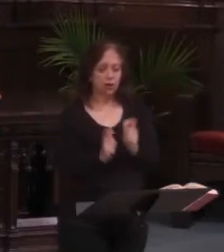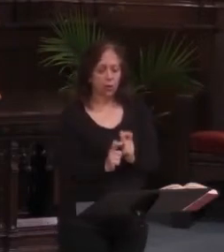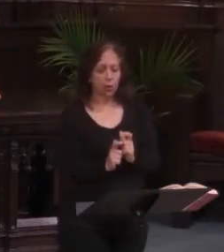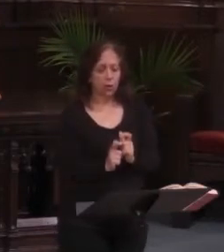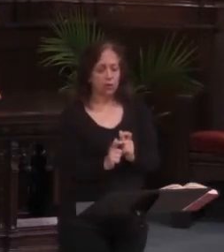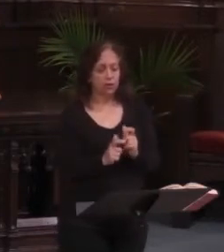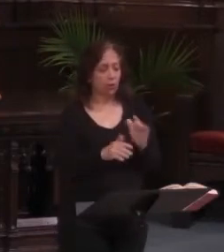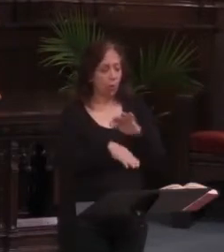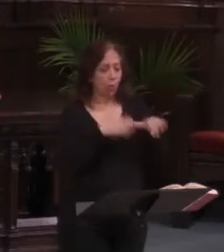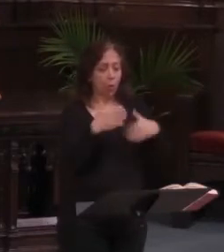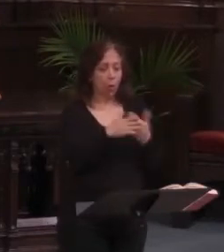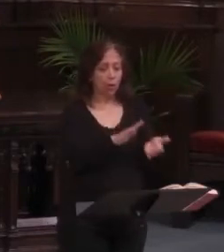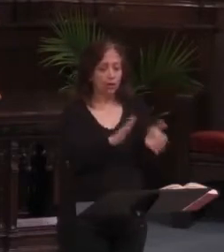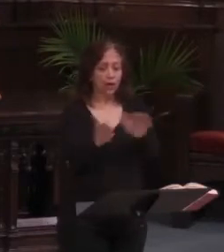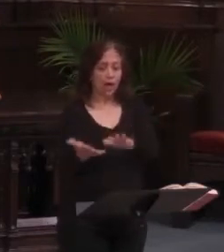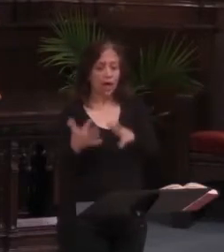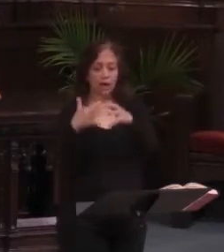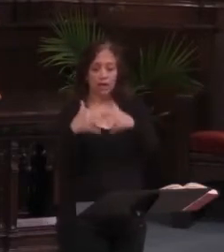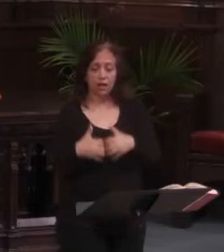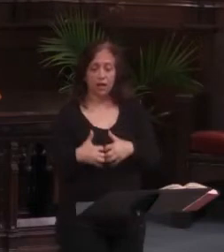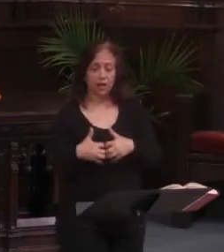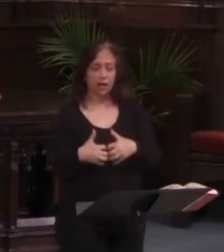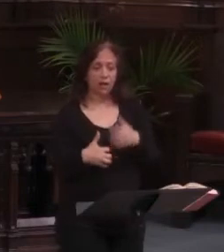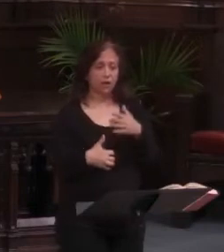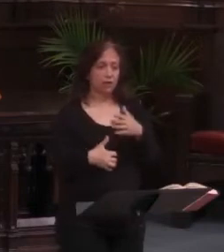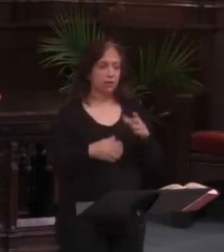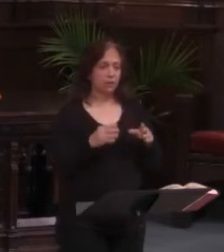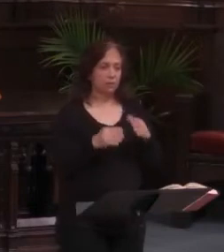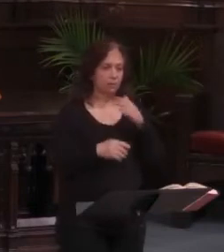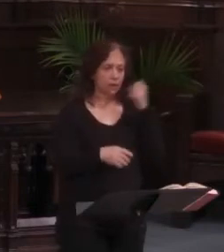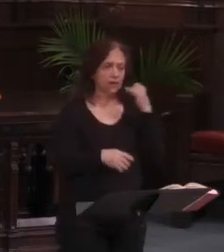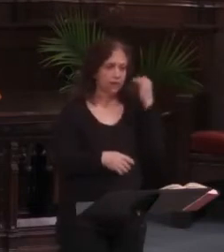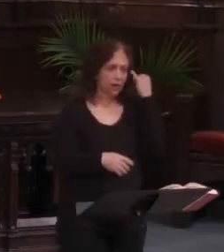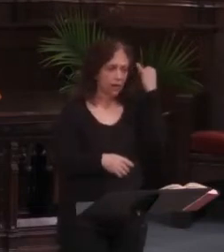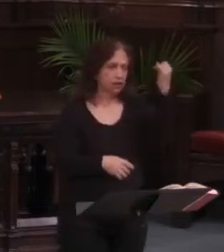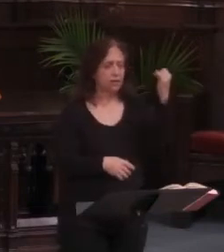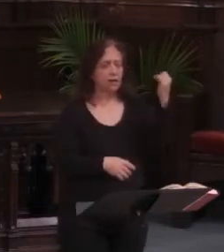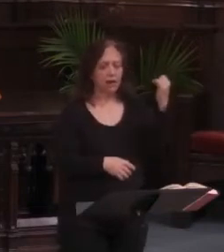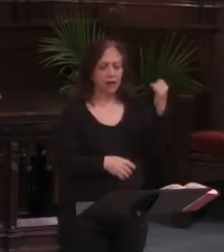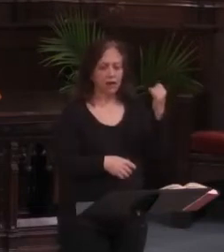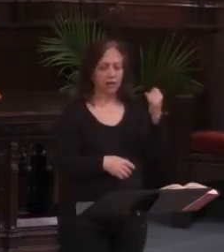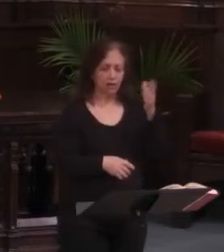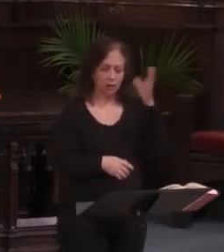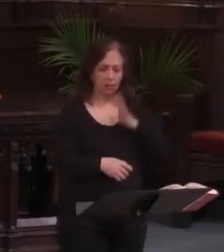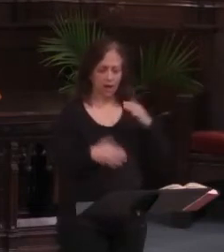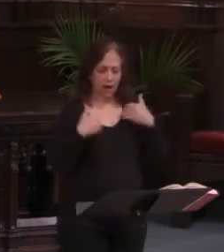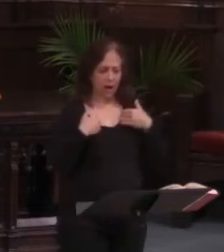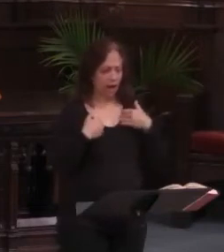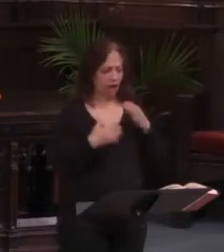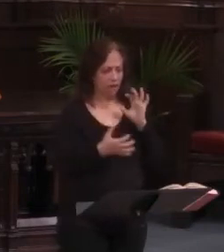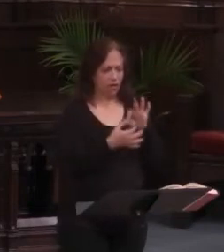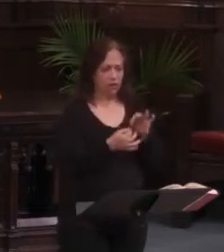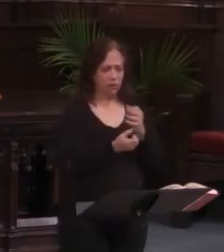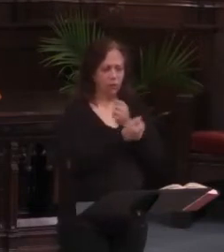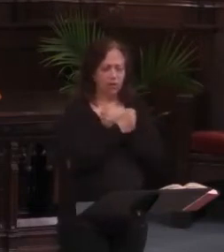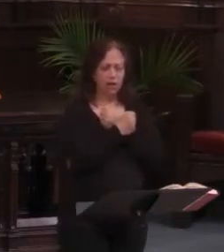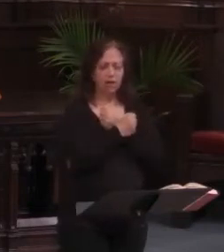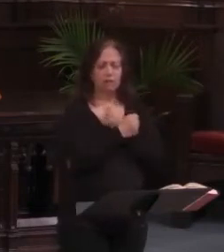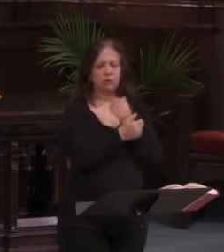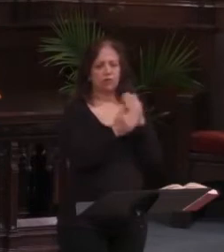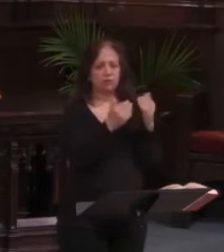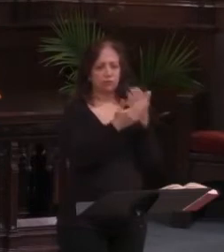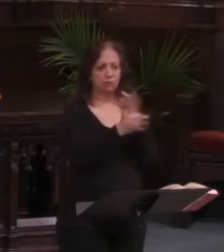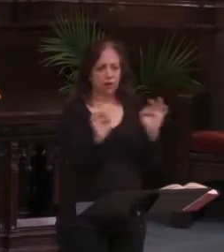die, that even the noblest ideas that men have had, ideas about love and freedom and